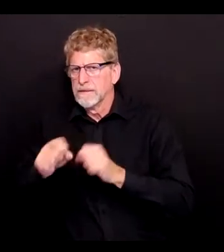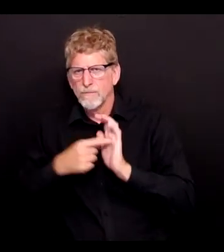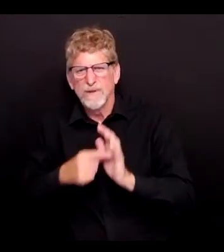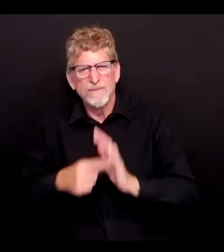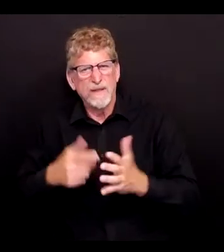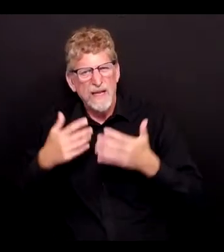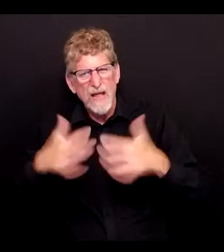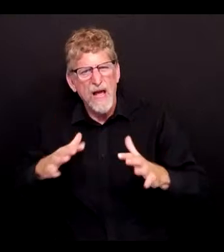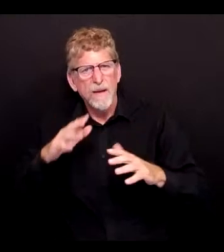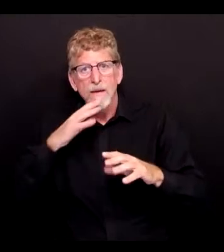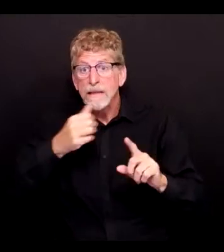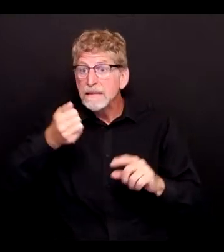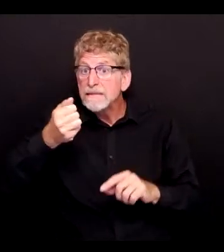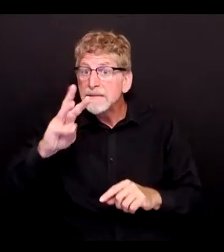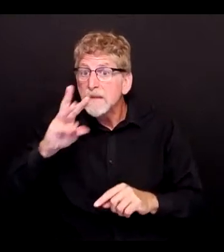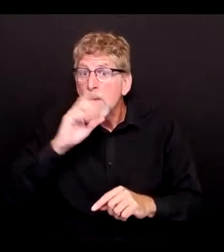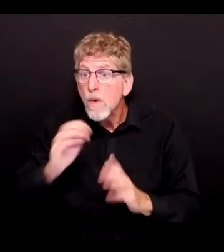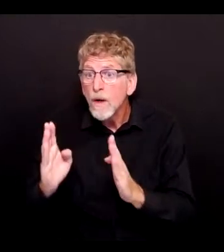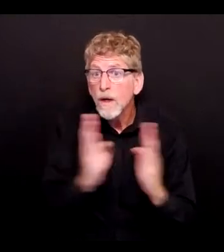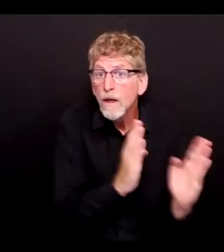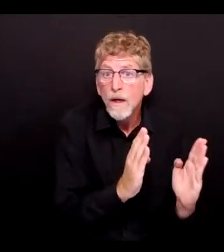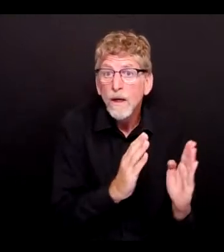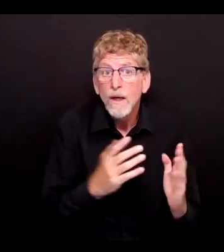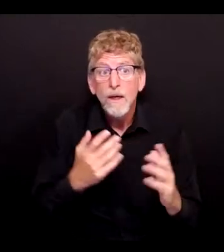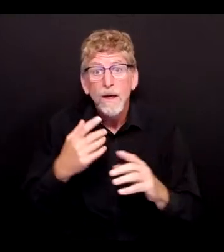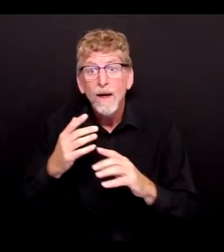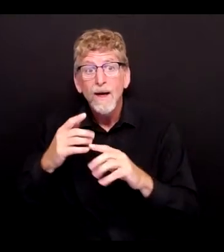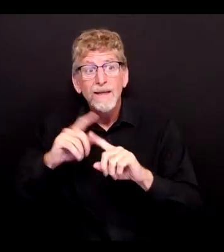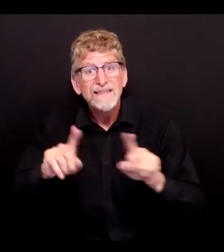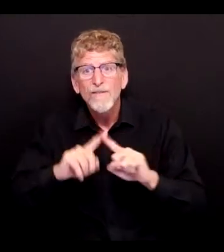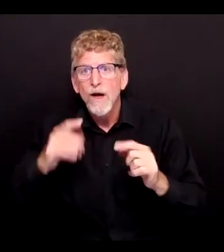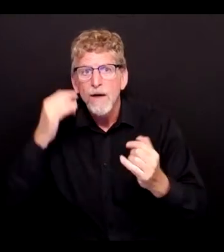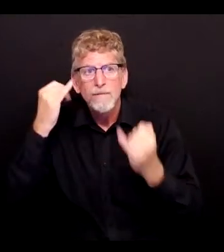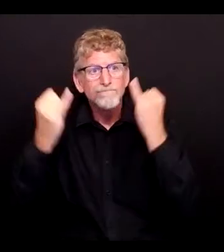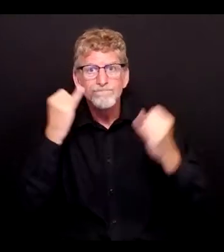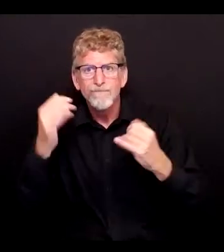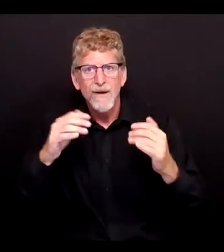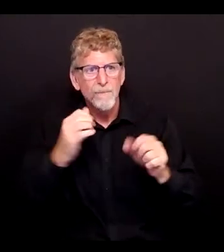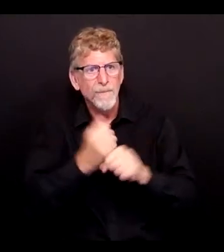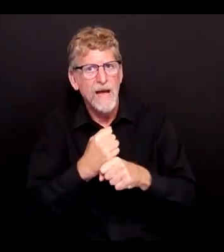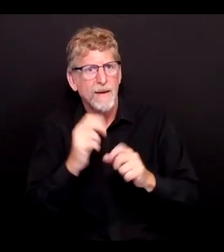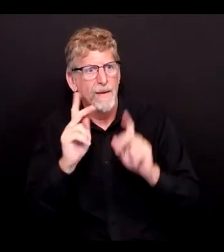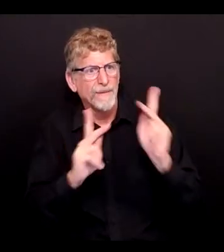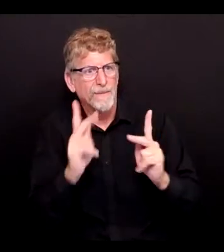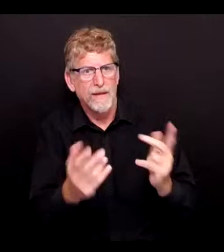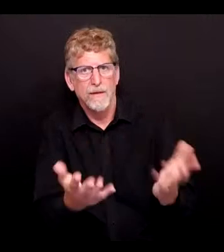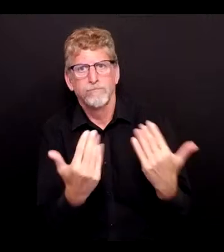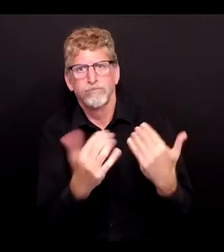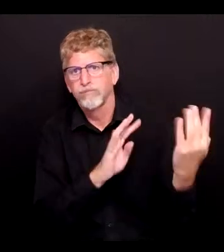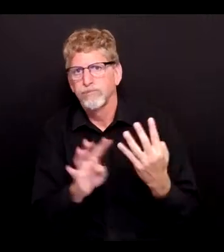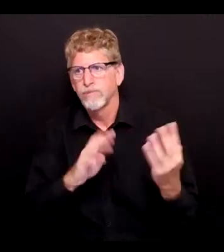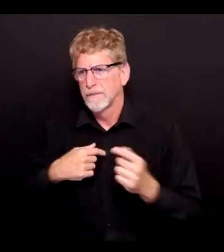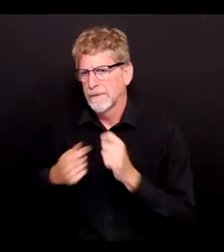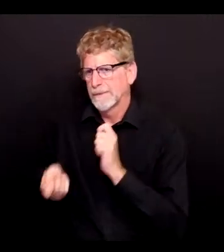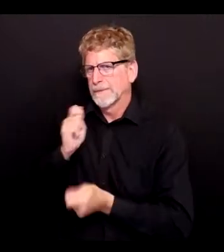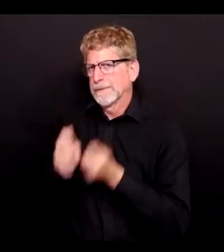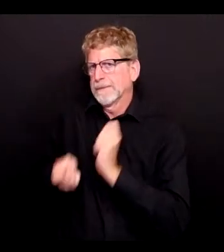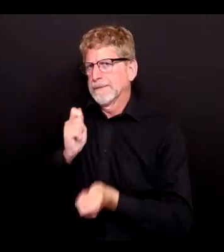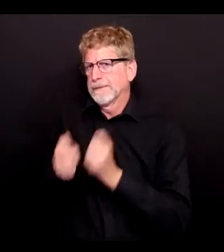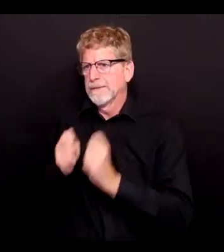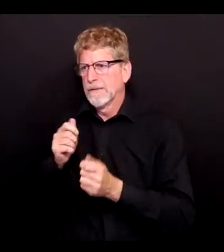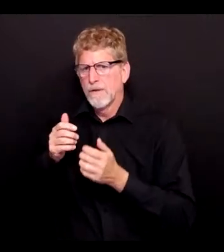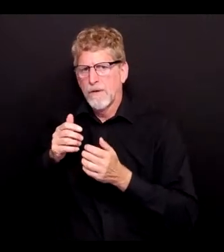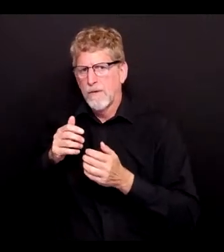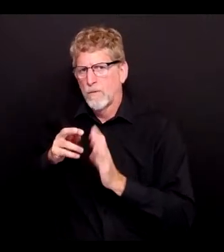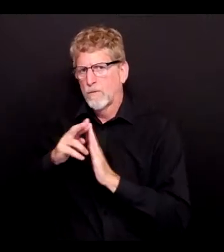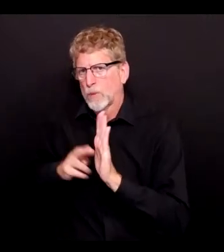also we look at feedback like that on the ground as we make our allocation decisions going